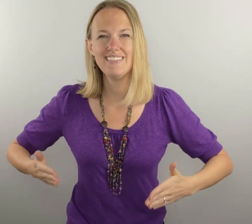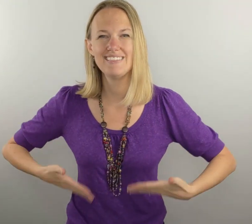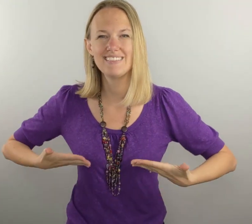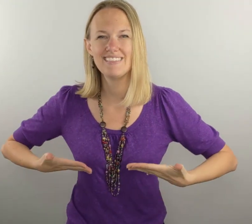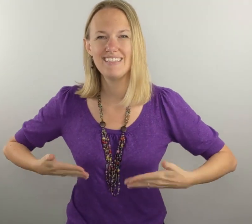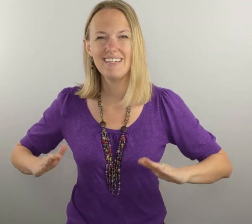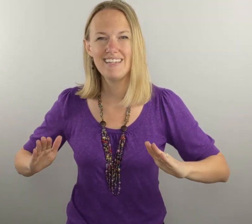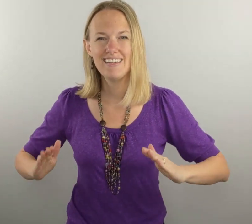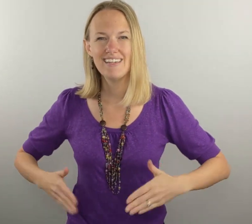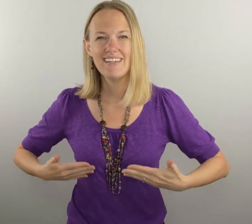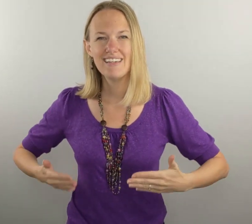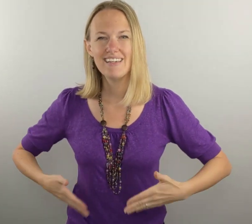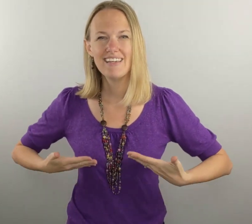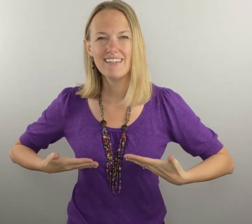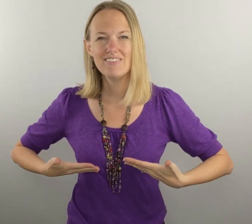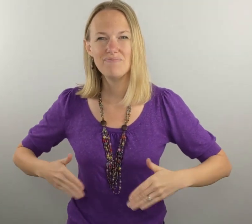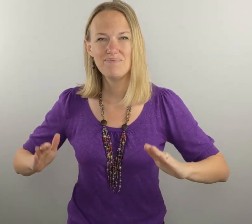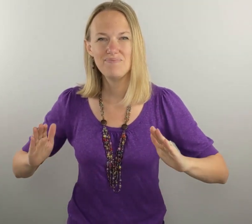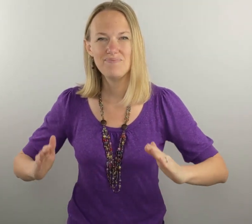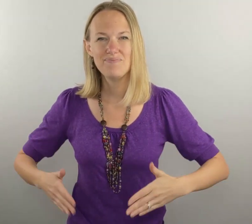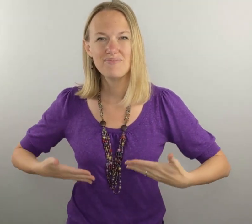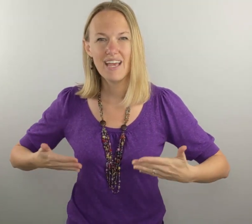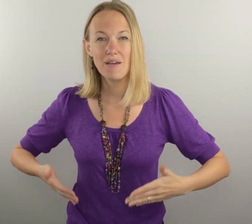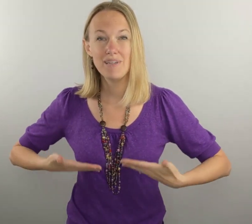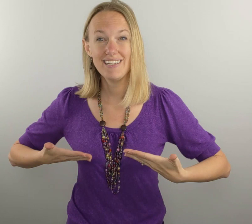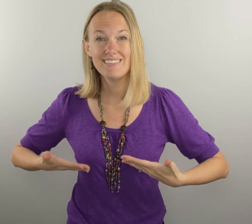happiness. Okay. Happiness.